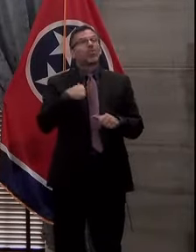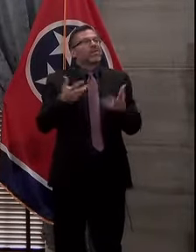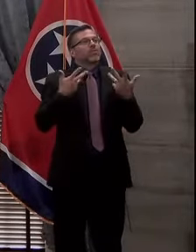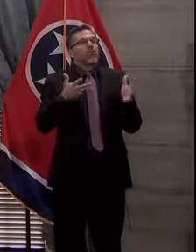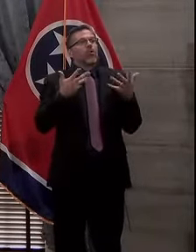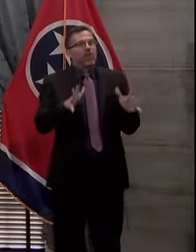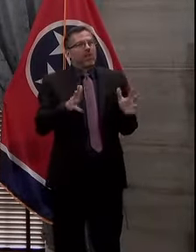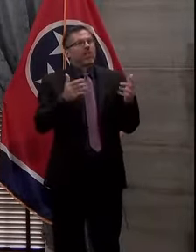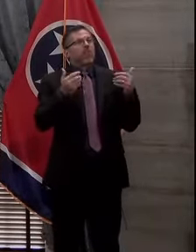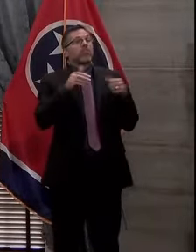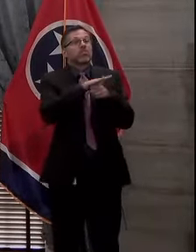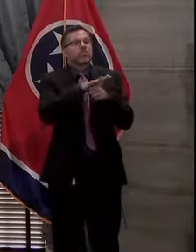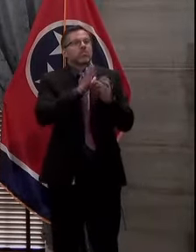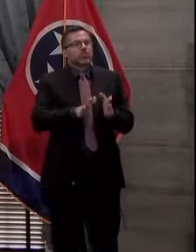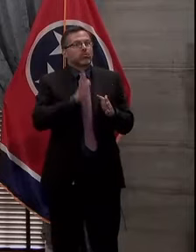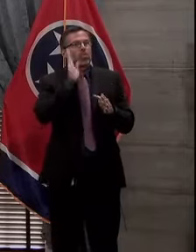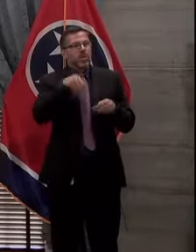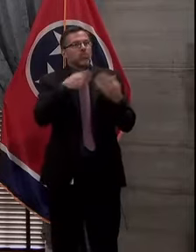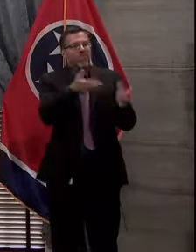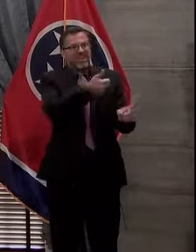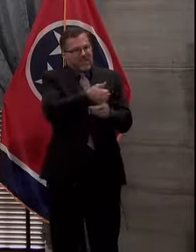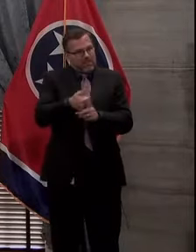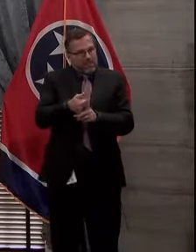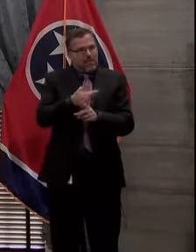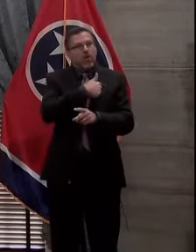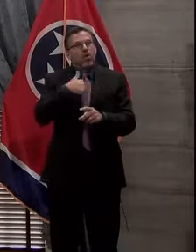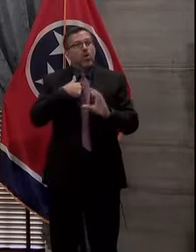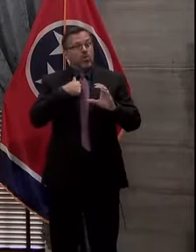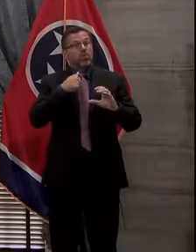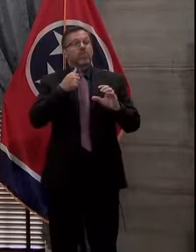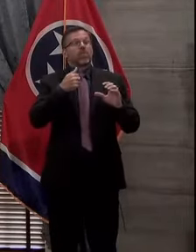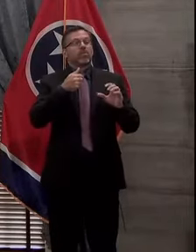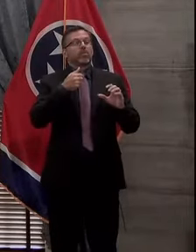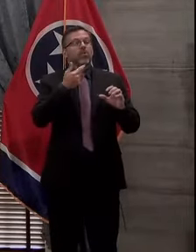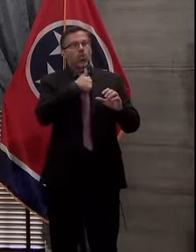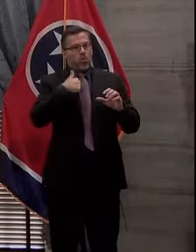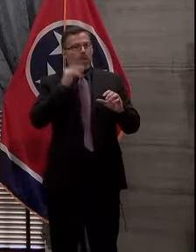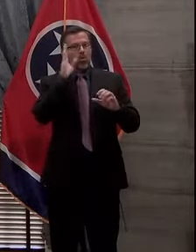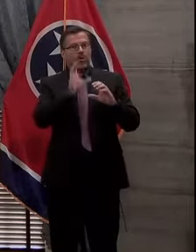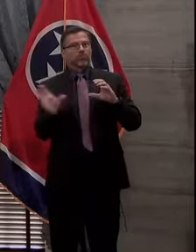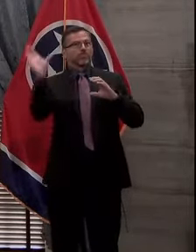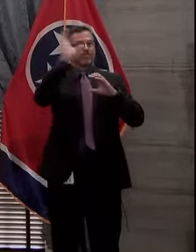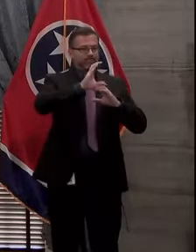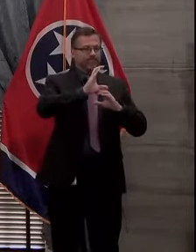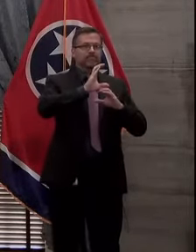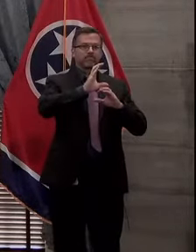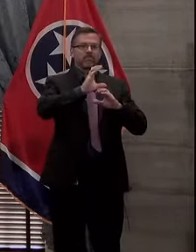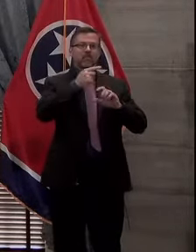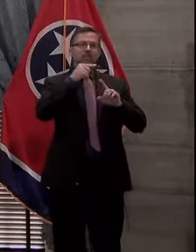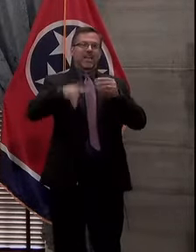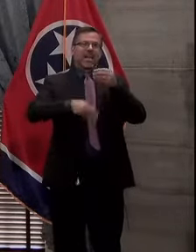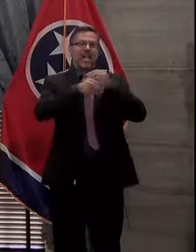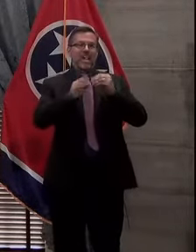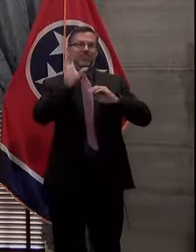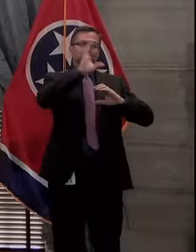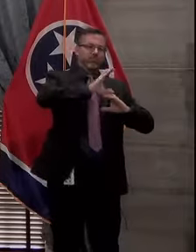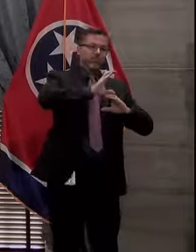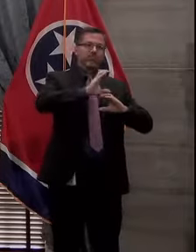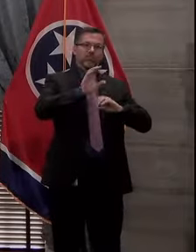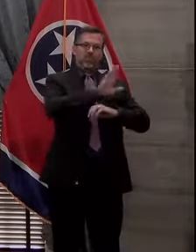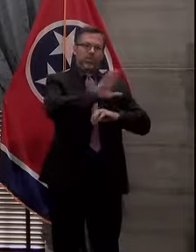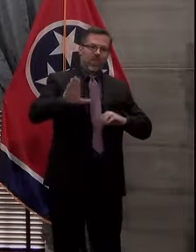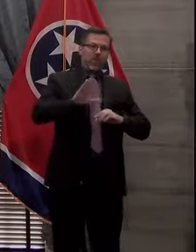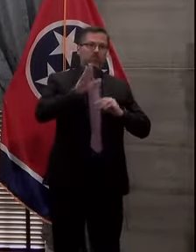our districts to be providing to their schools and to their district sites. We know they are doing that investment, and working really closely with school sites